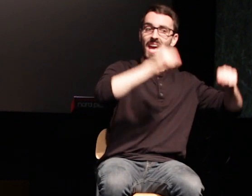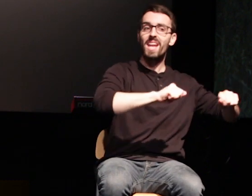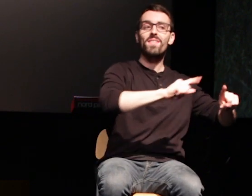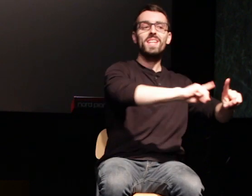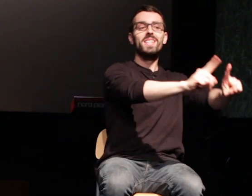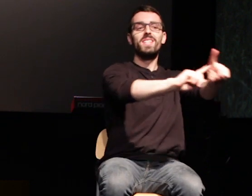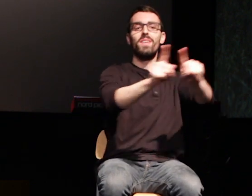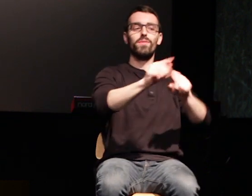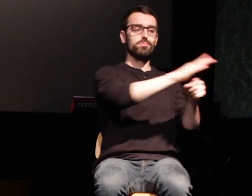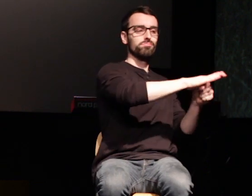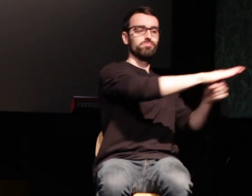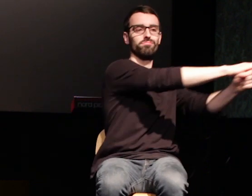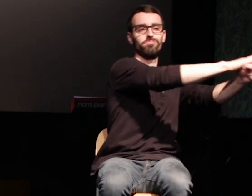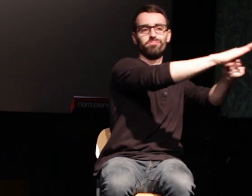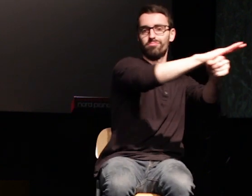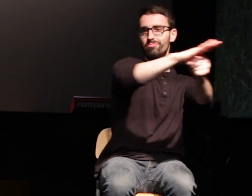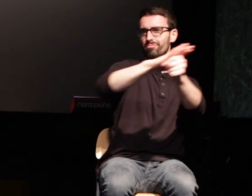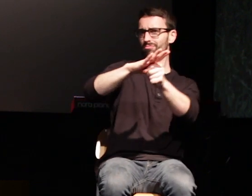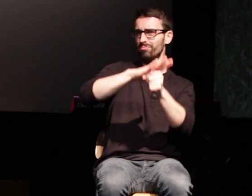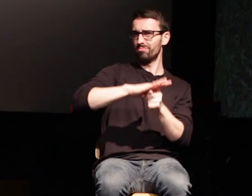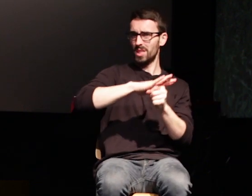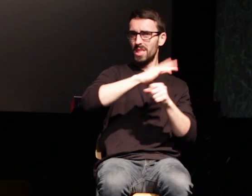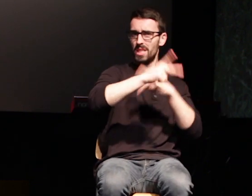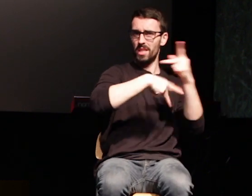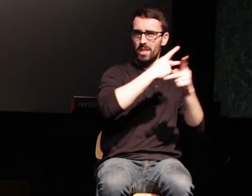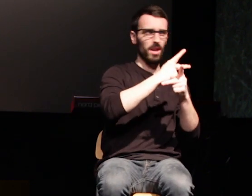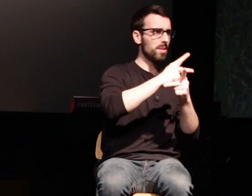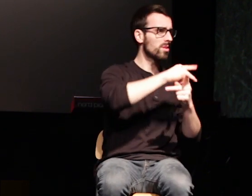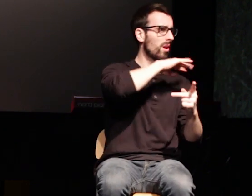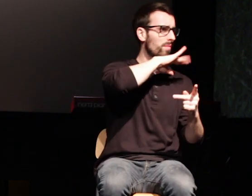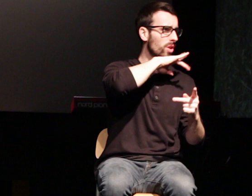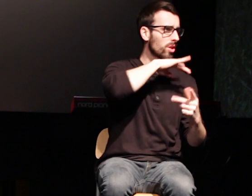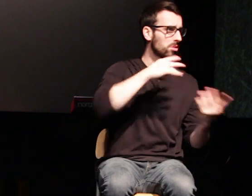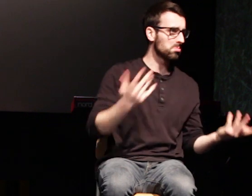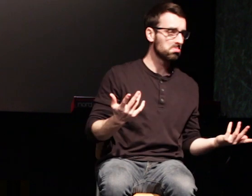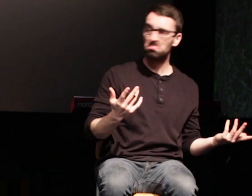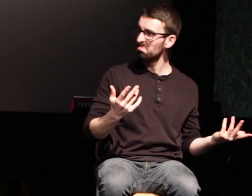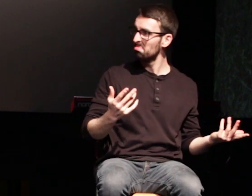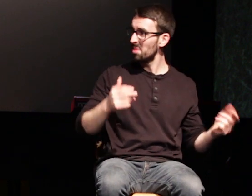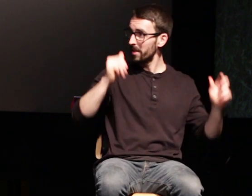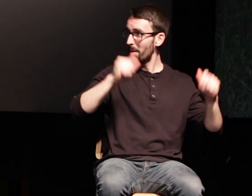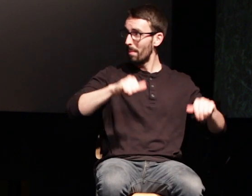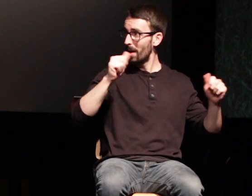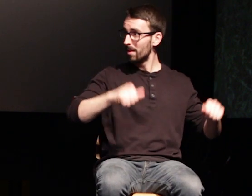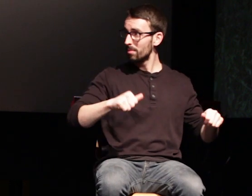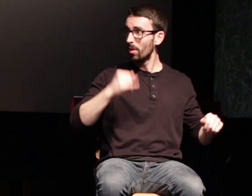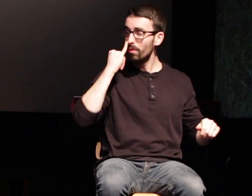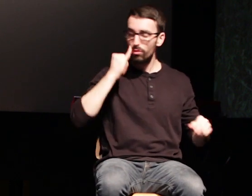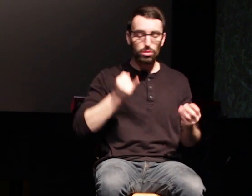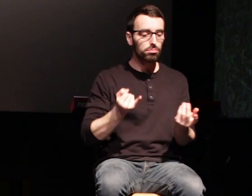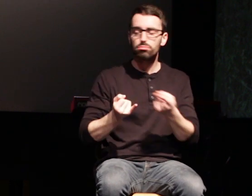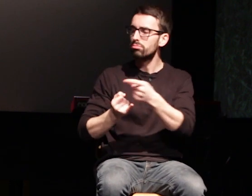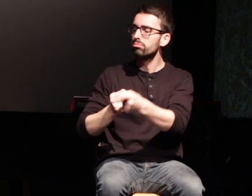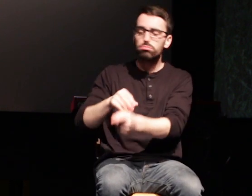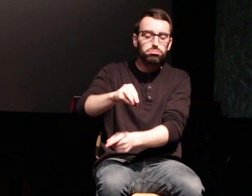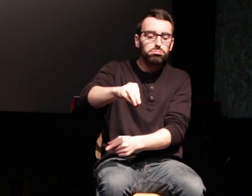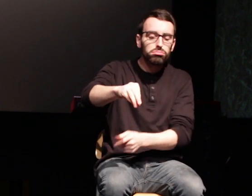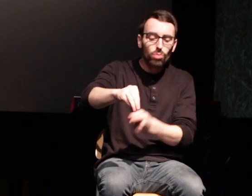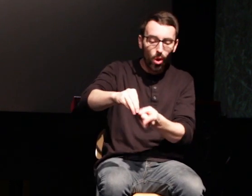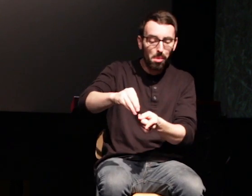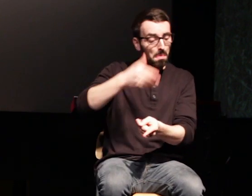Wouldn't it be impossible if you walked around and went like this? That's good.